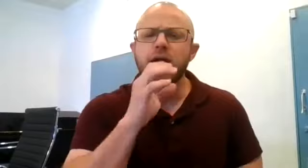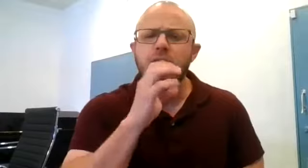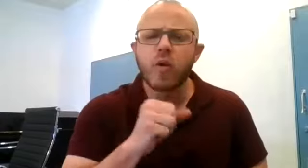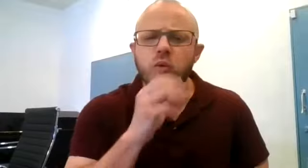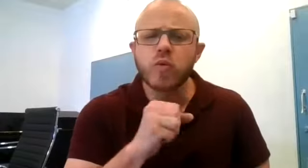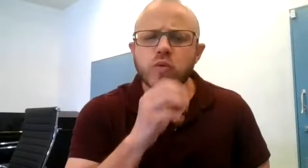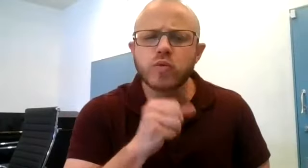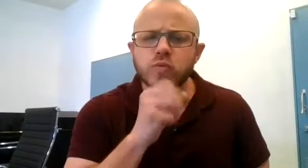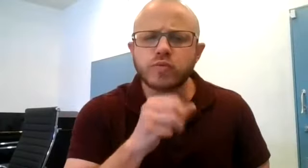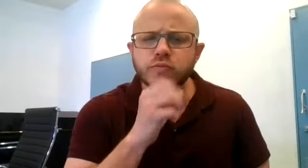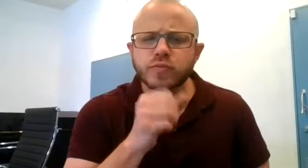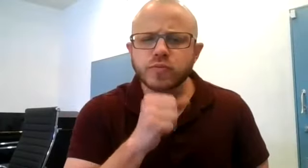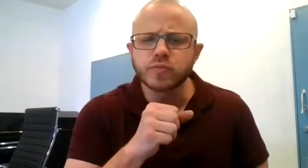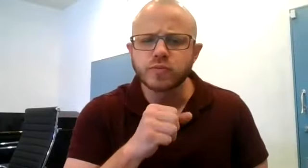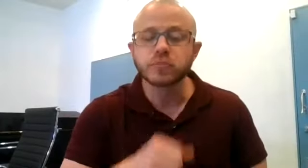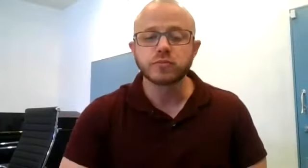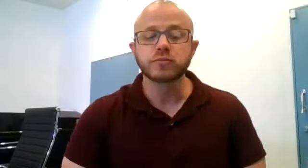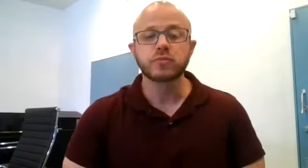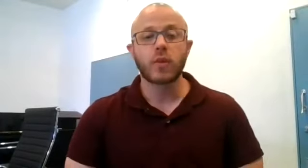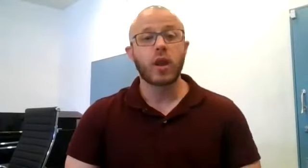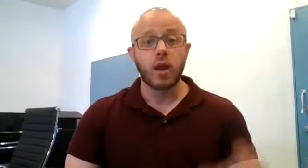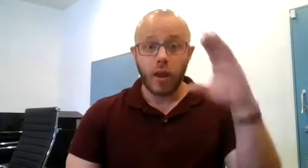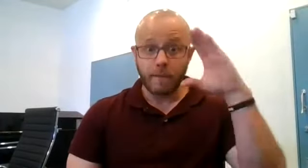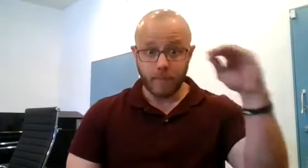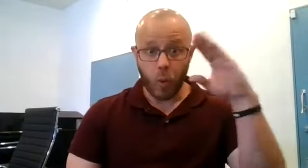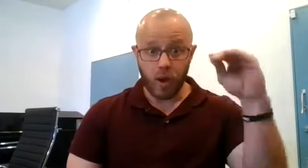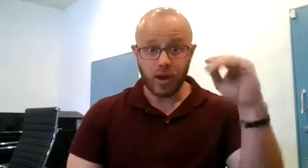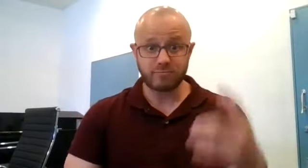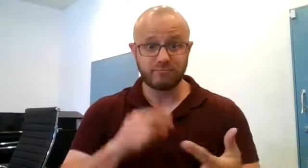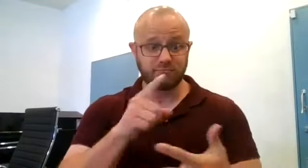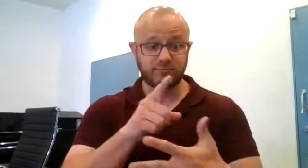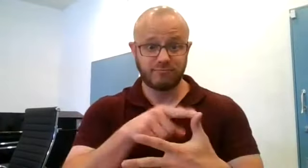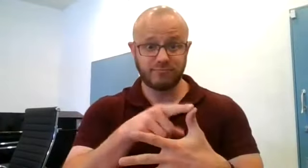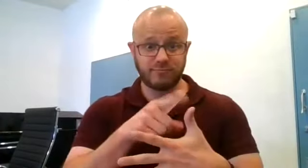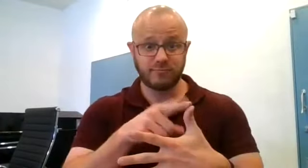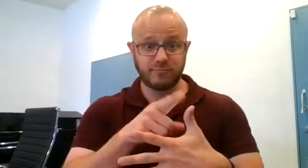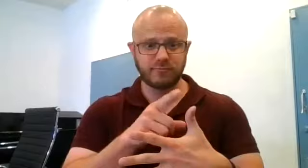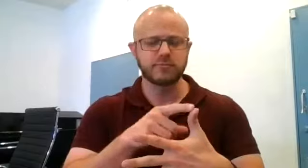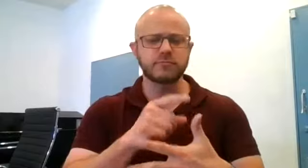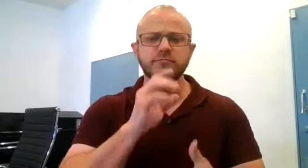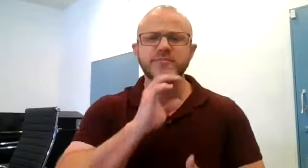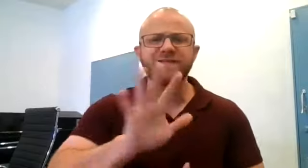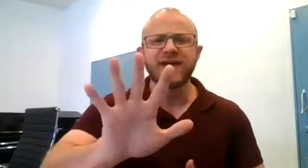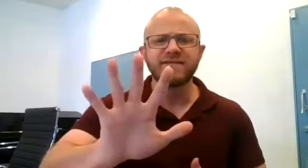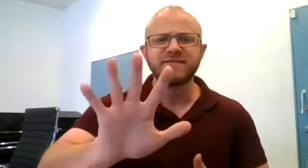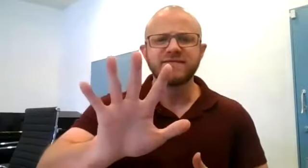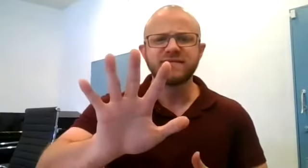your children, how old are they? The boy, he's 5.